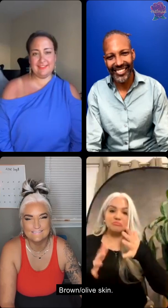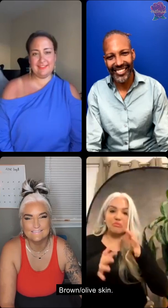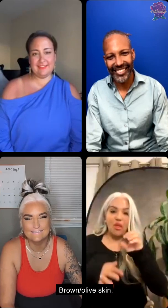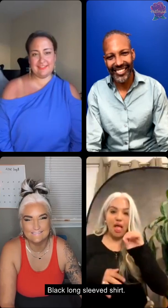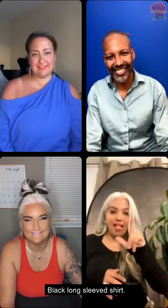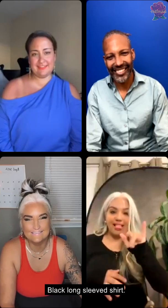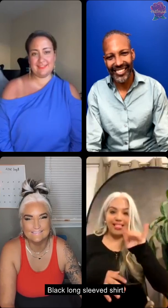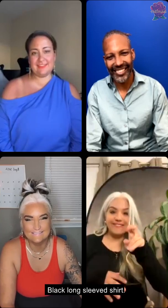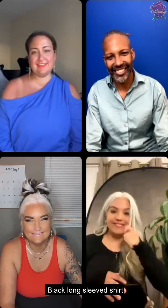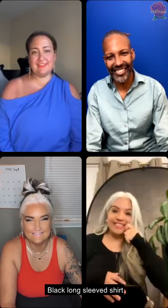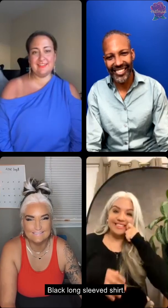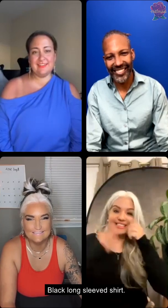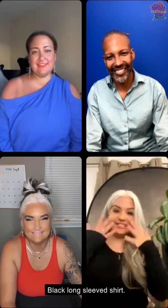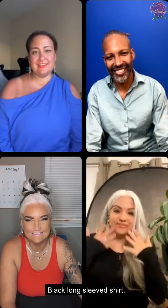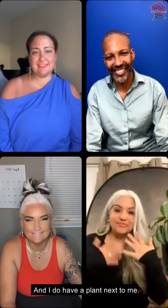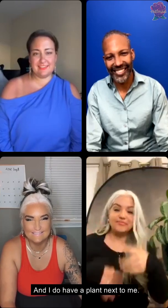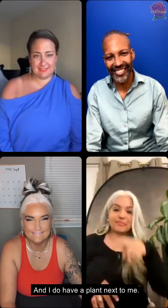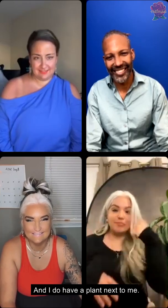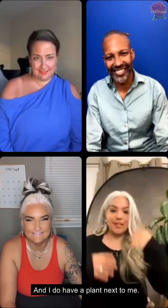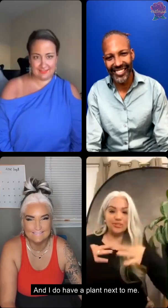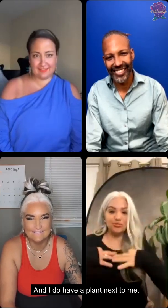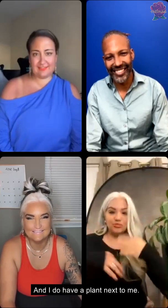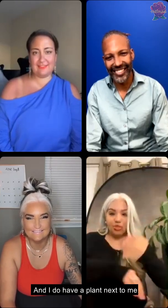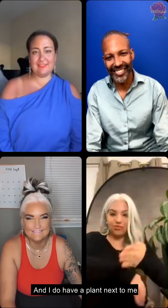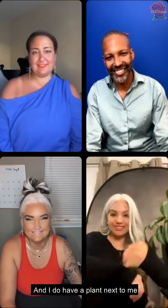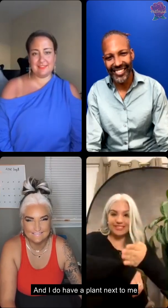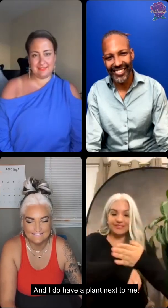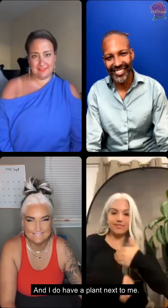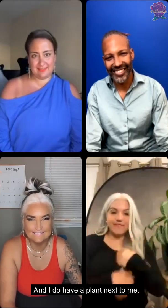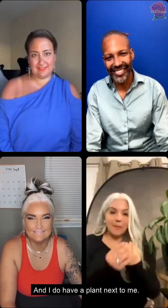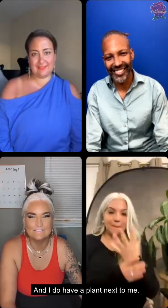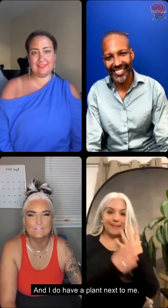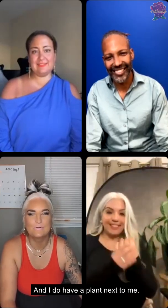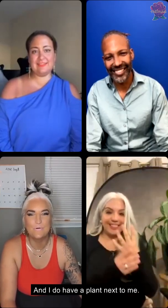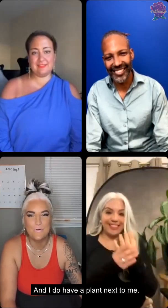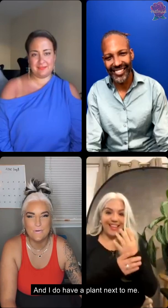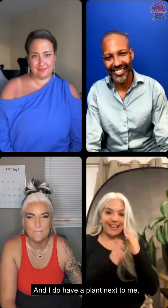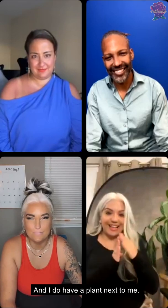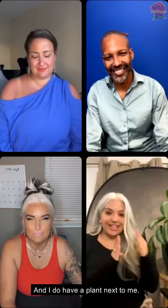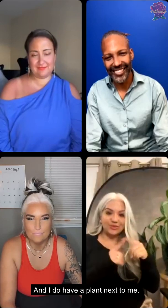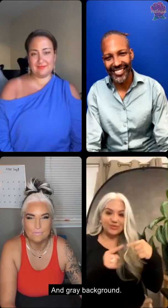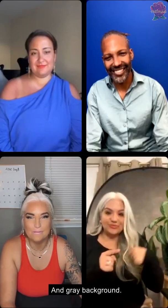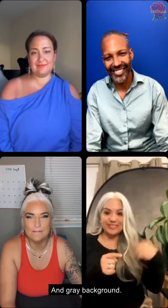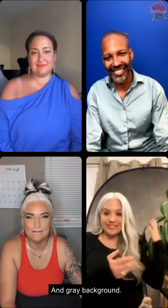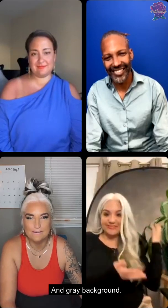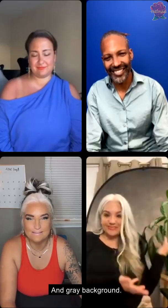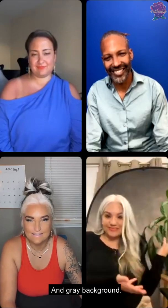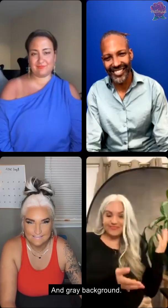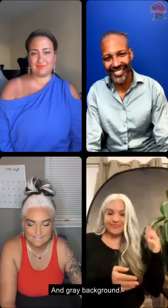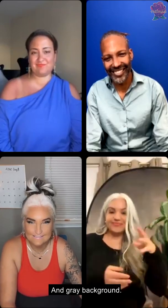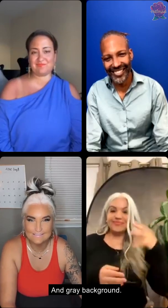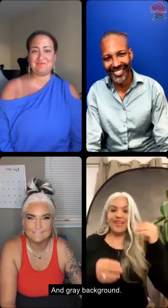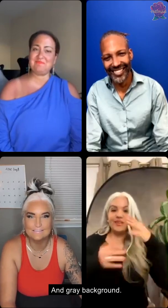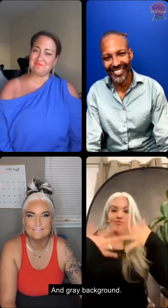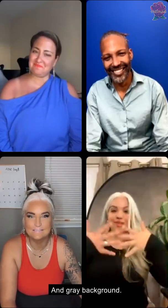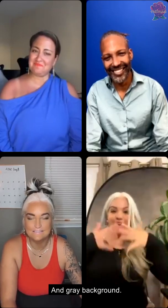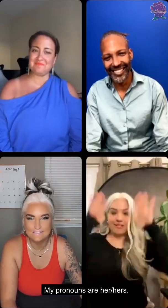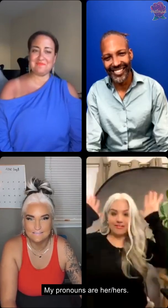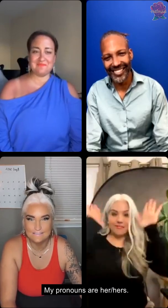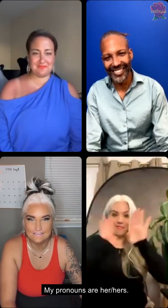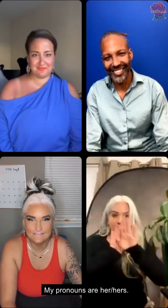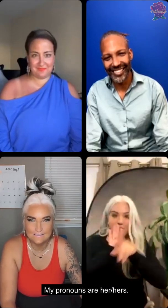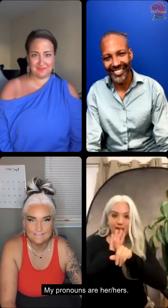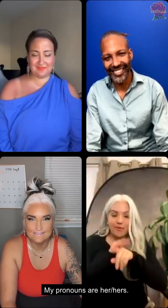olive skin, black long sleeve shirt, and I do have a plant next to me and gray